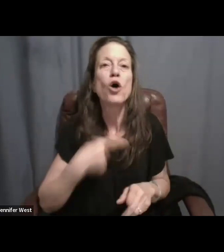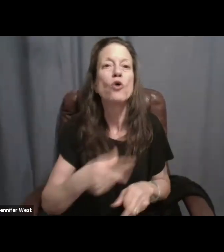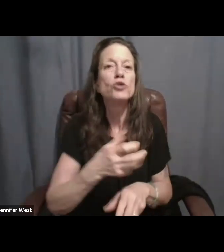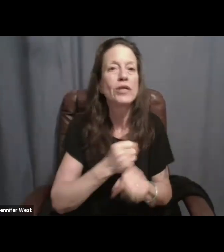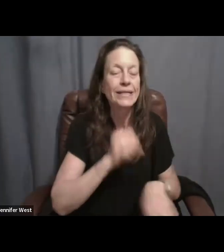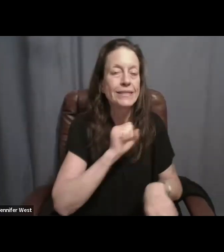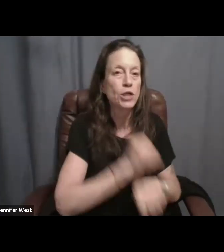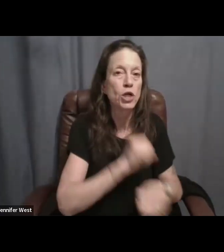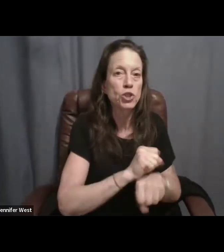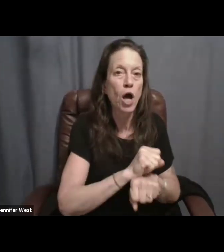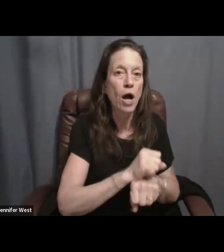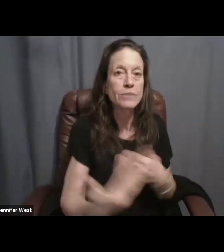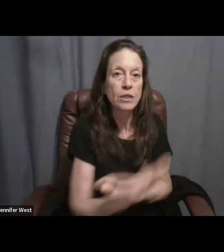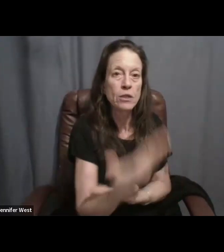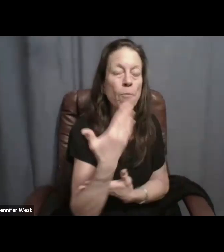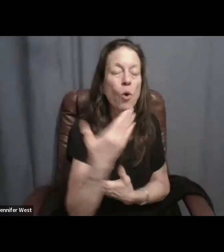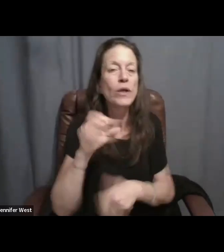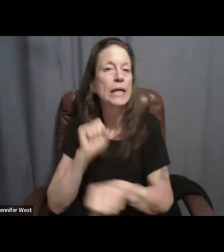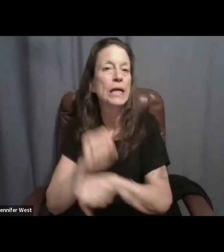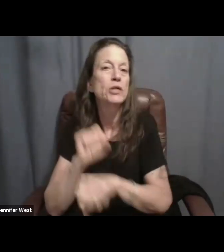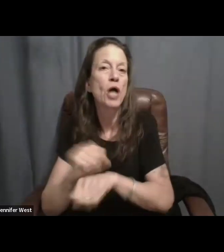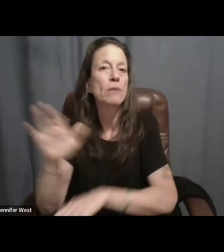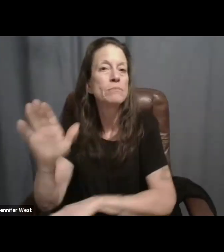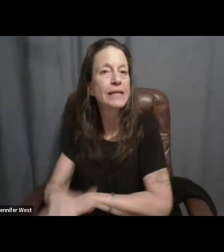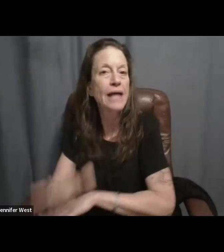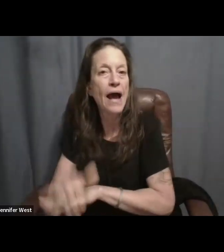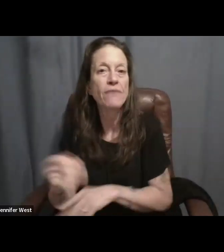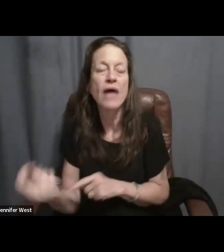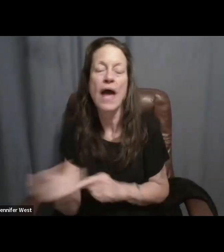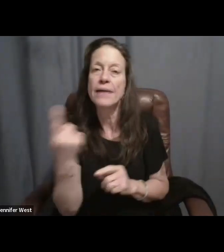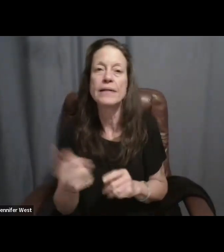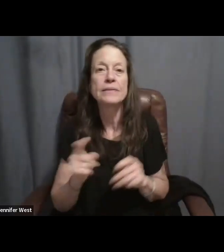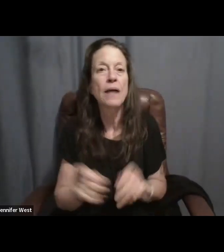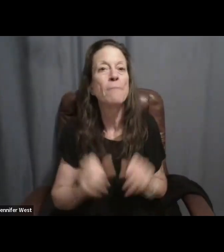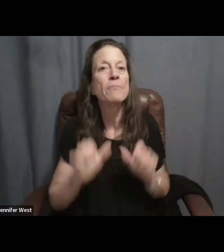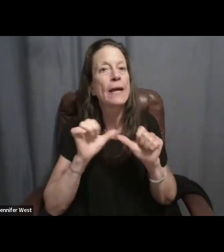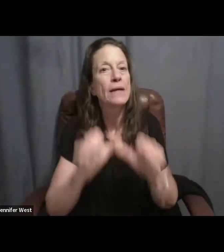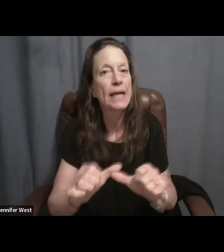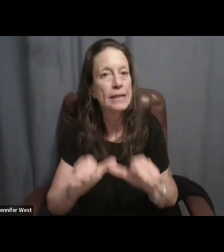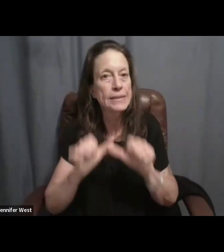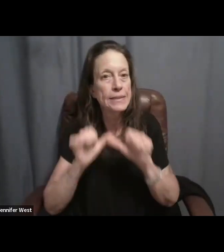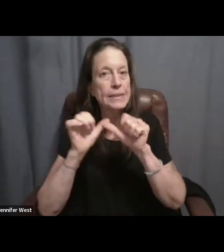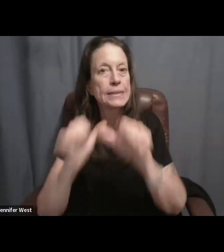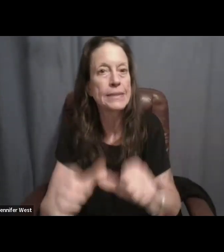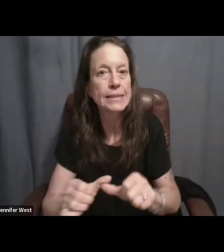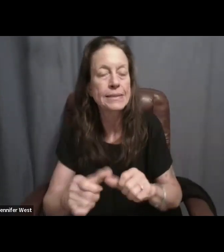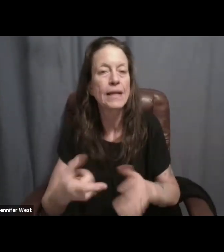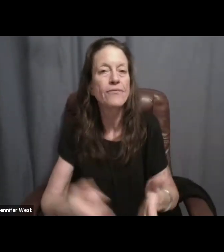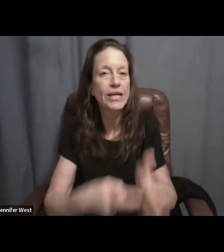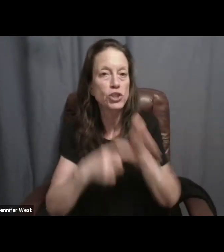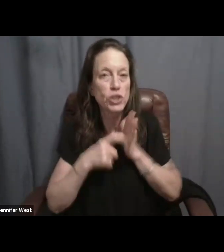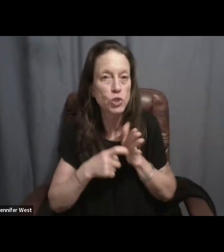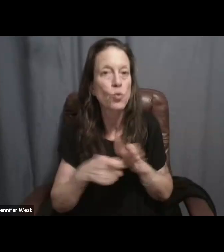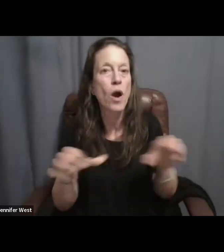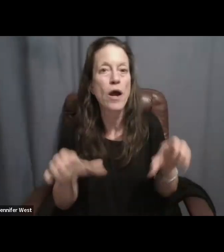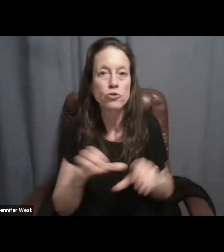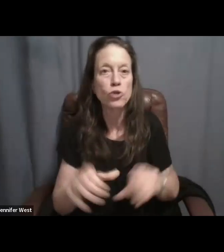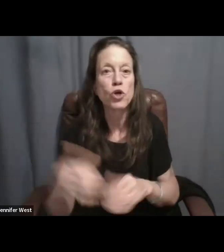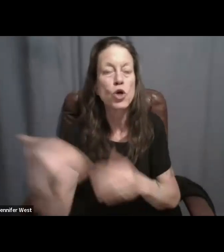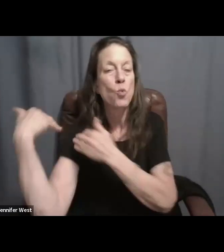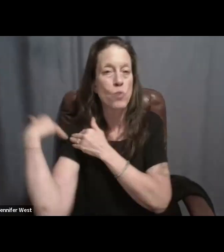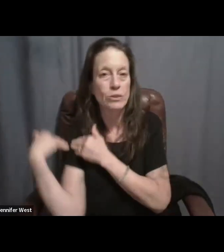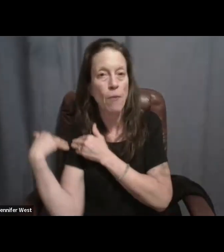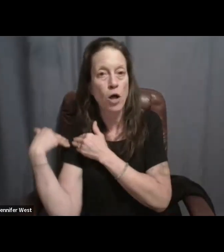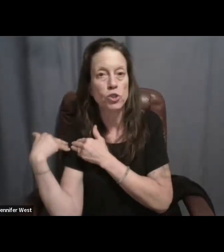and something consistent that she has to do. So we're very grateful for those opportunities in